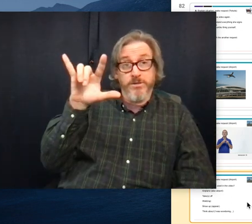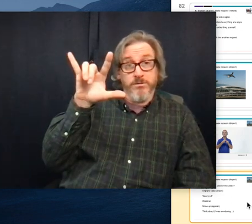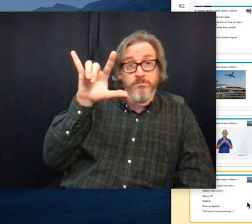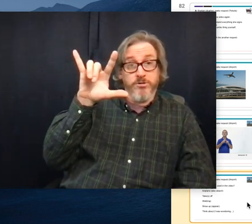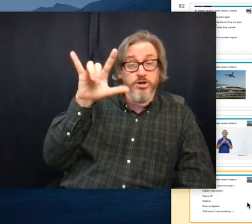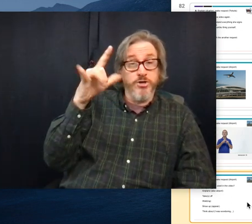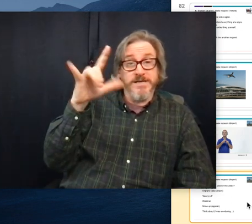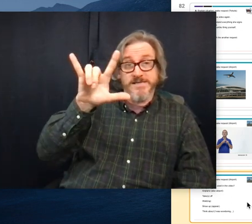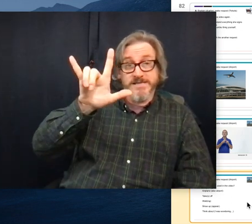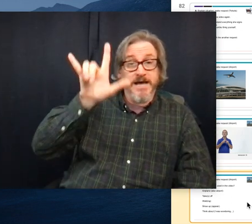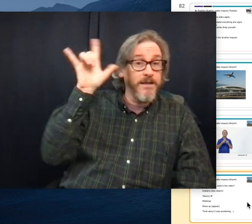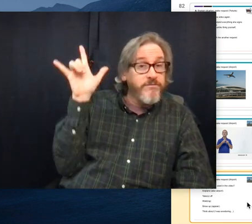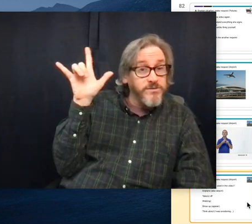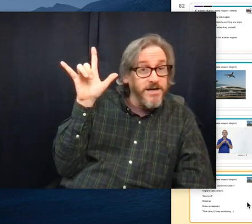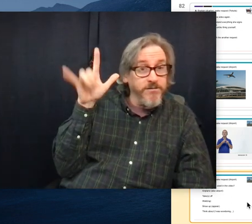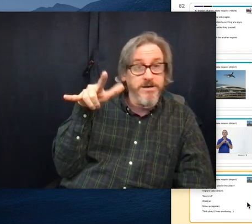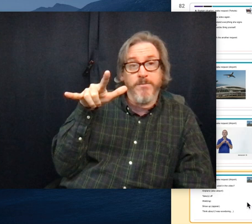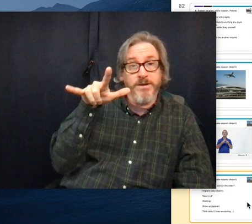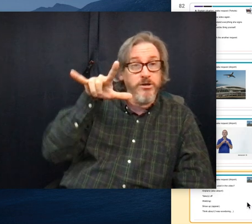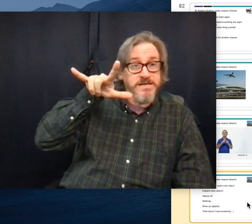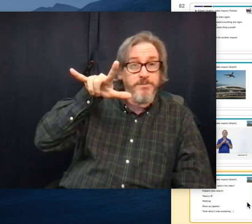York. You'll need the credit card if you go to New York.